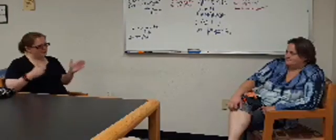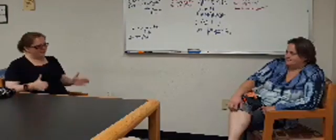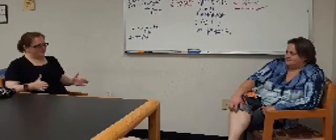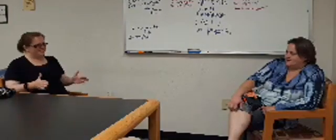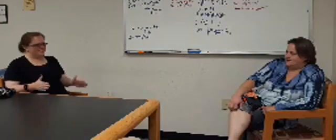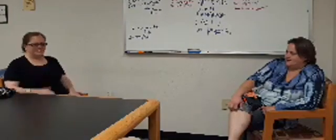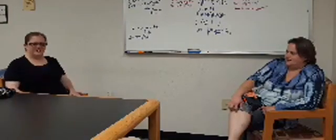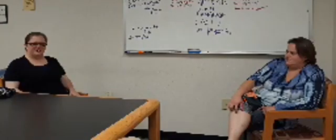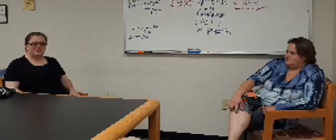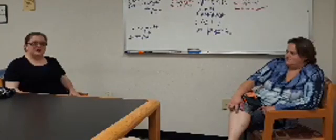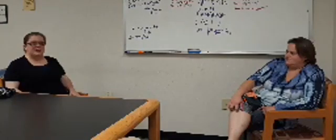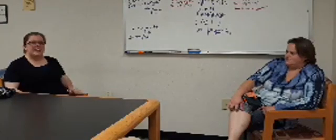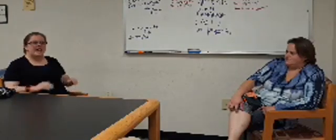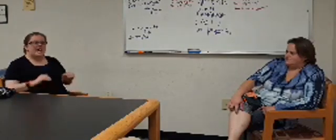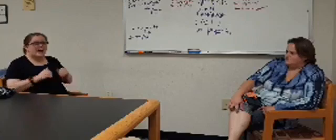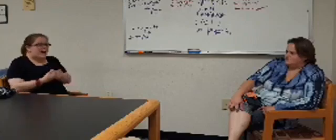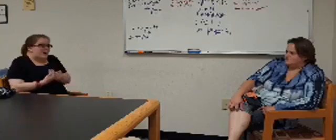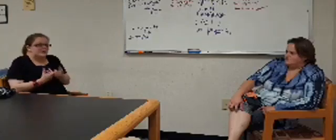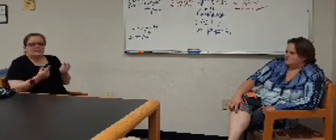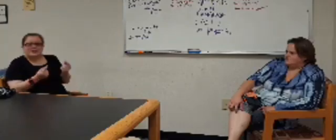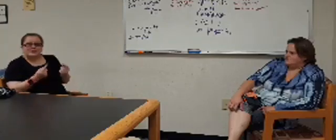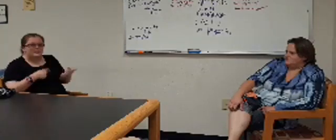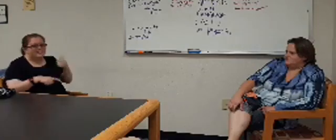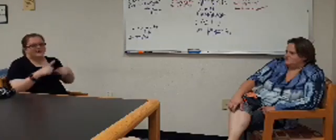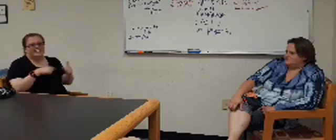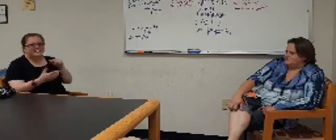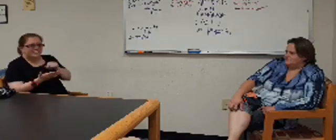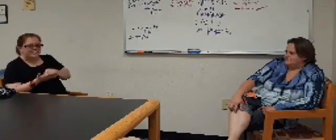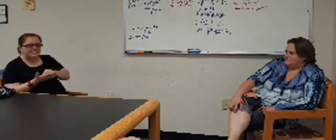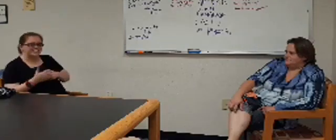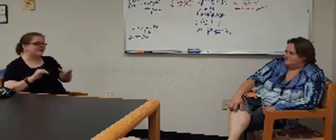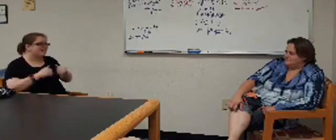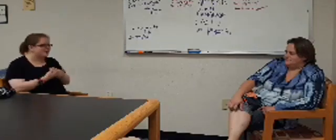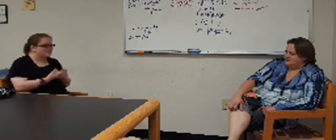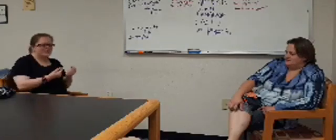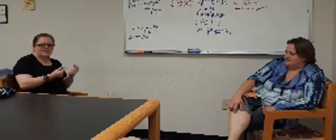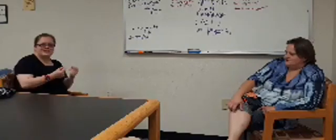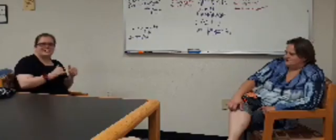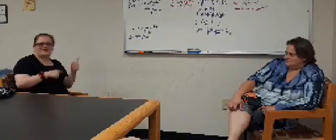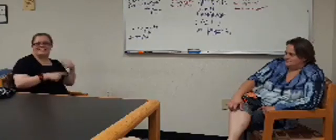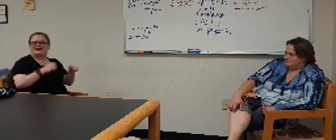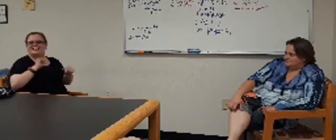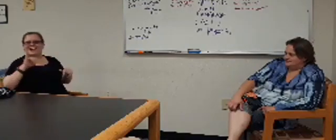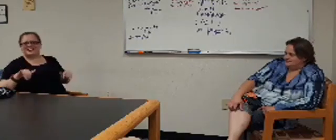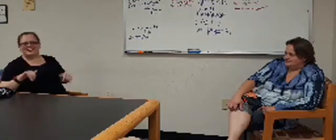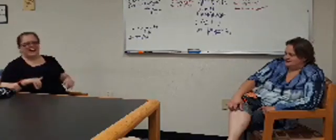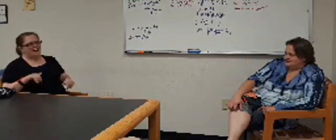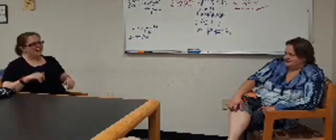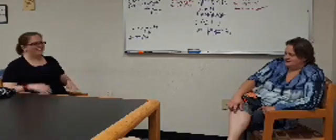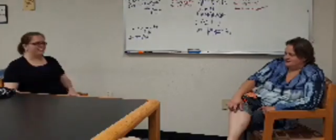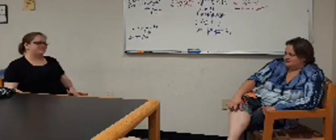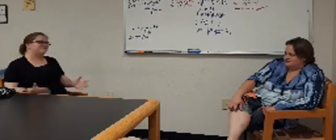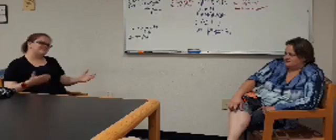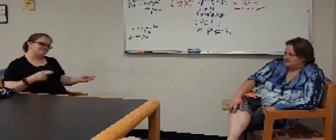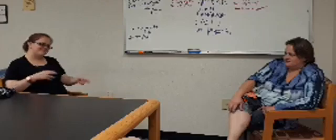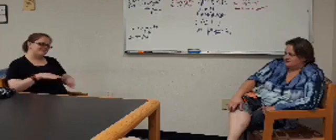waitress was like, "How do you sign this? How do you sign that?" And of